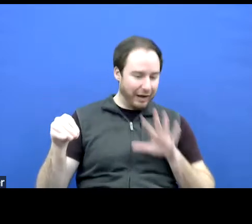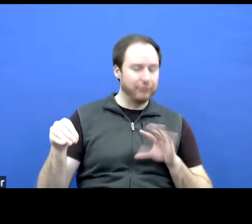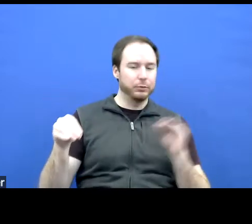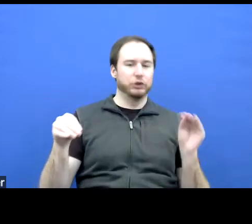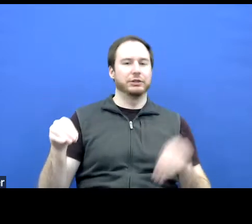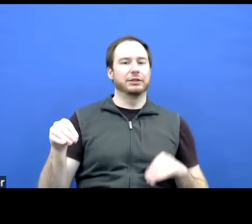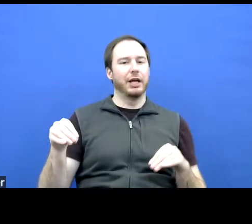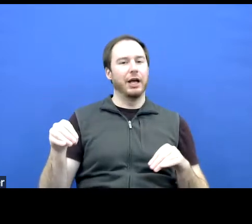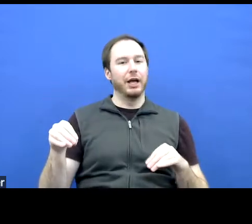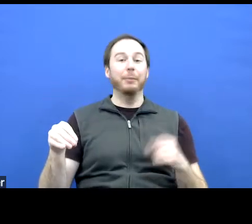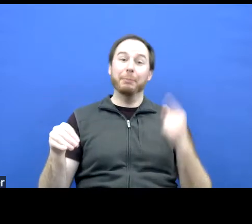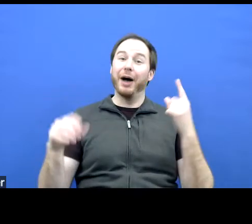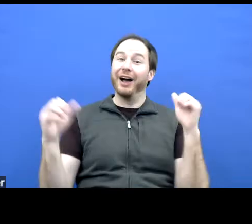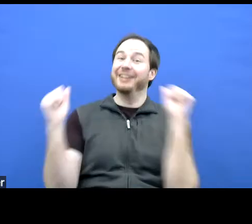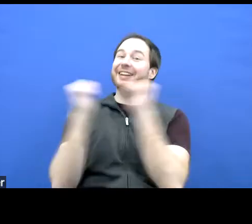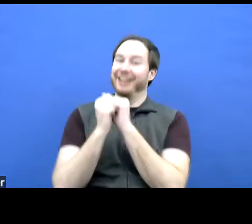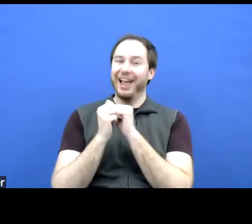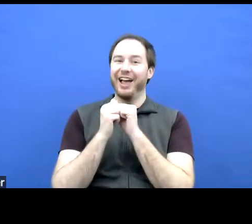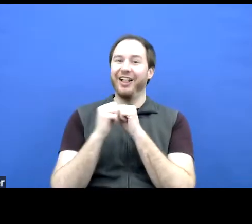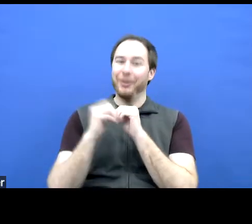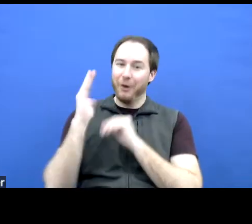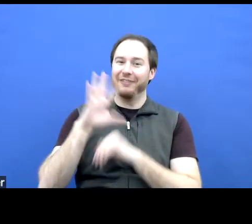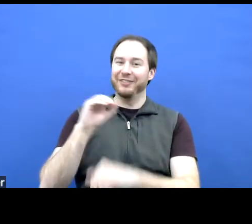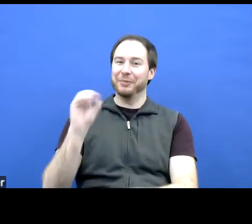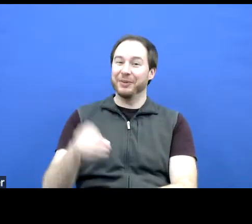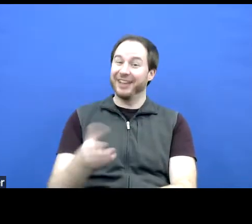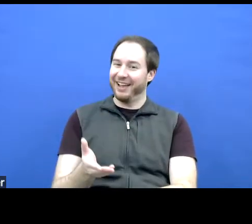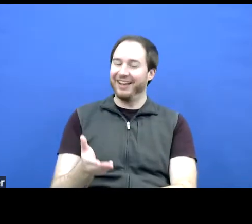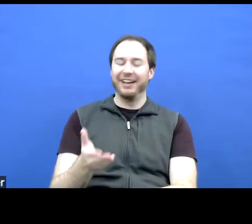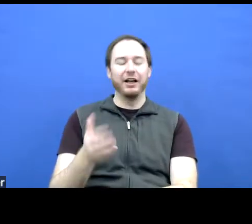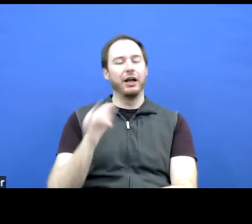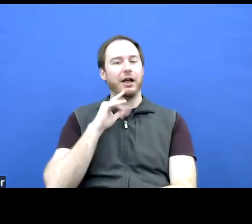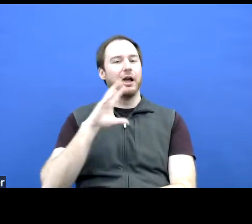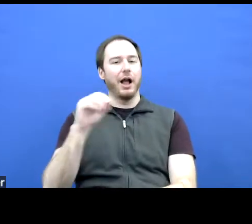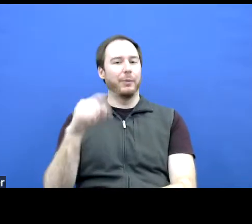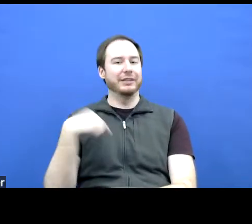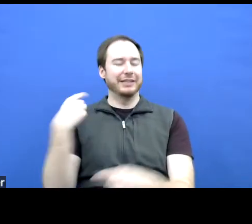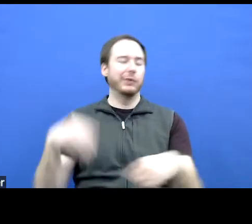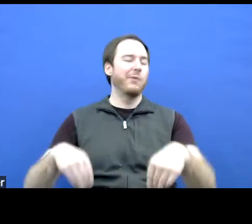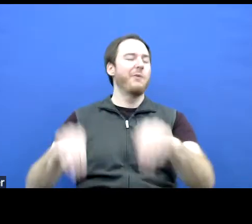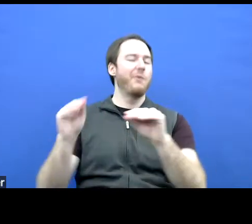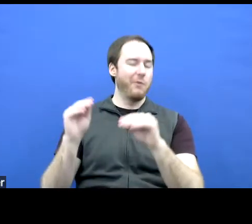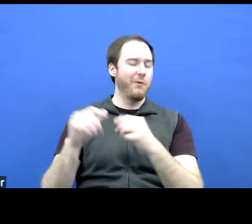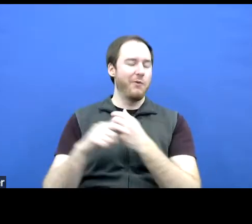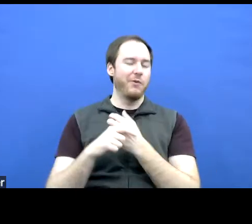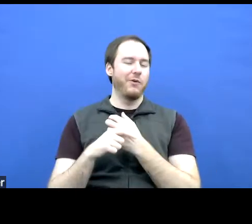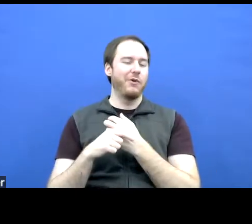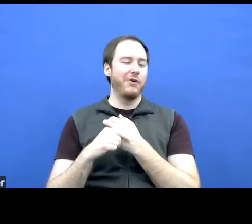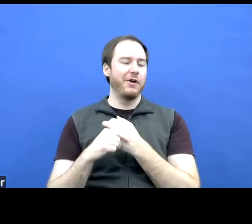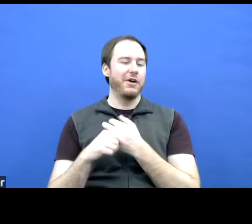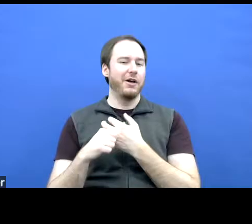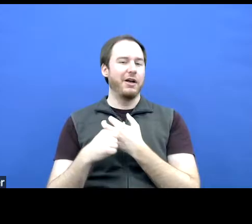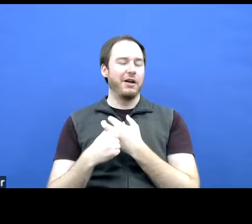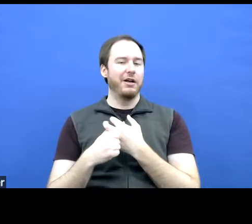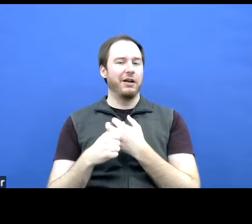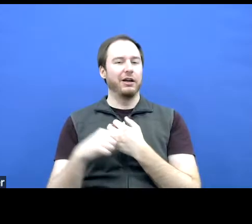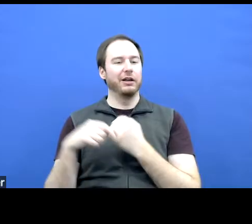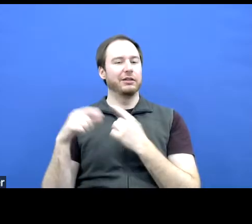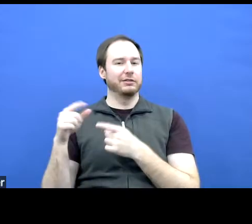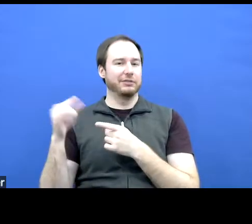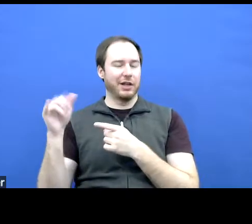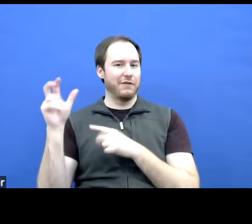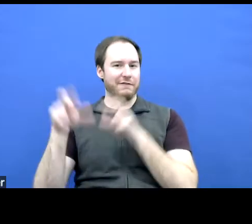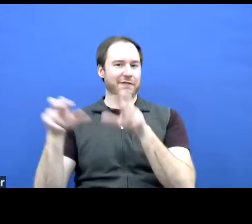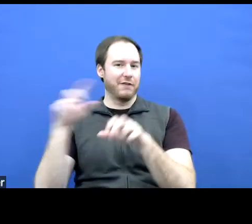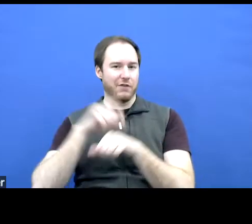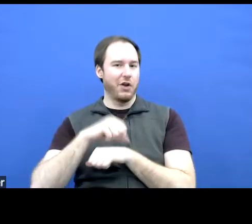5%, but together we were a majority. The company has since sold. That's out, although he's now investing